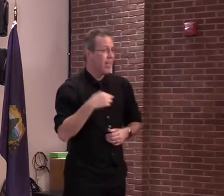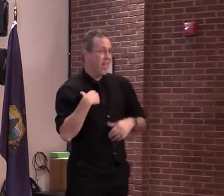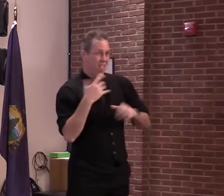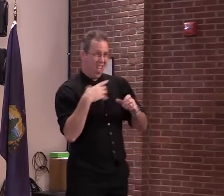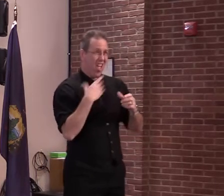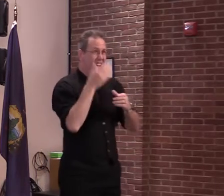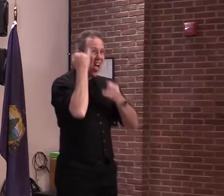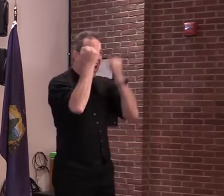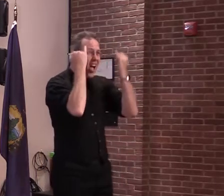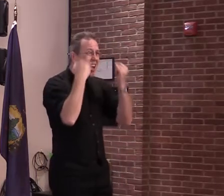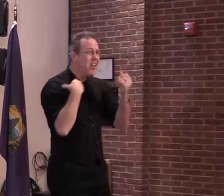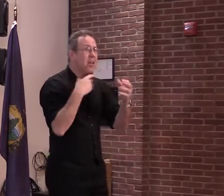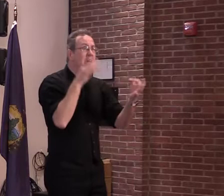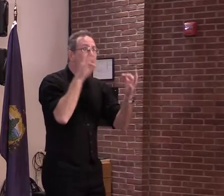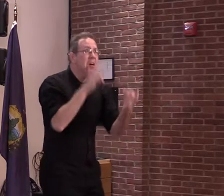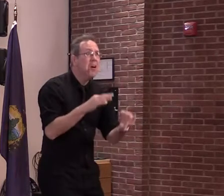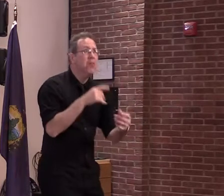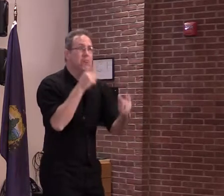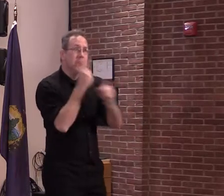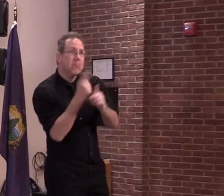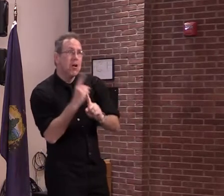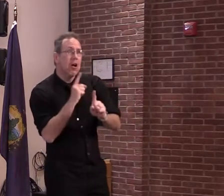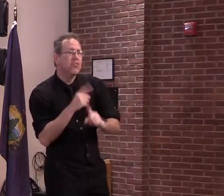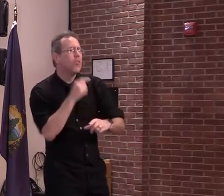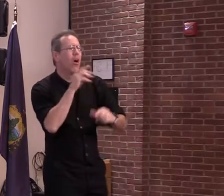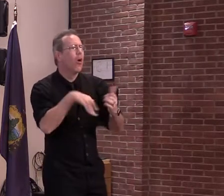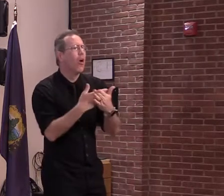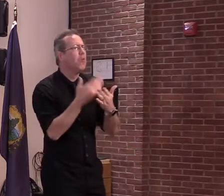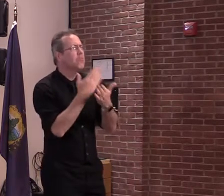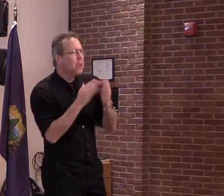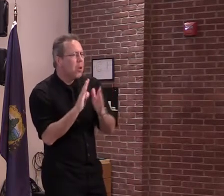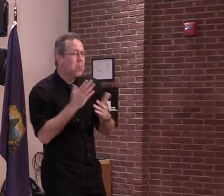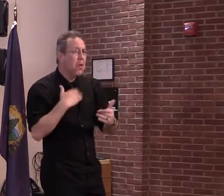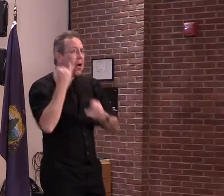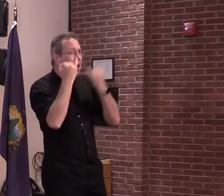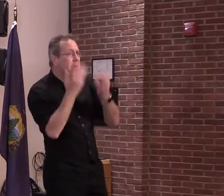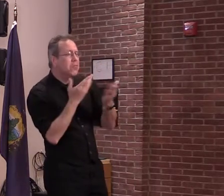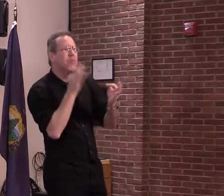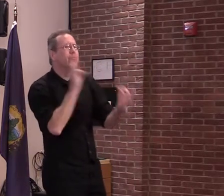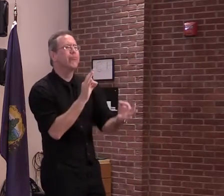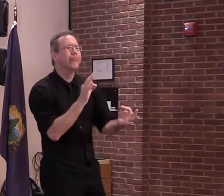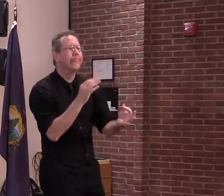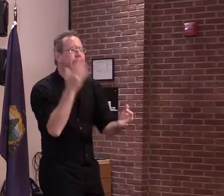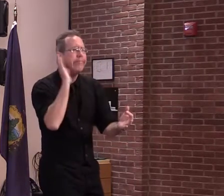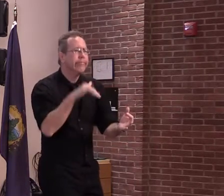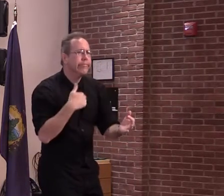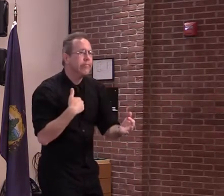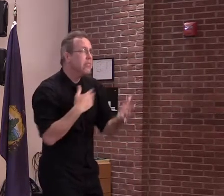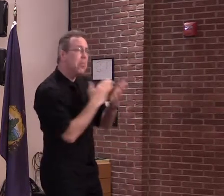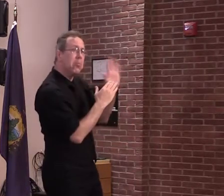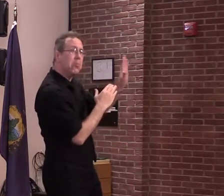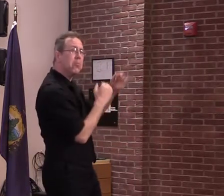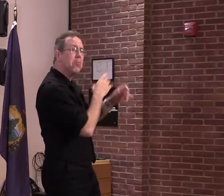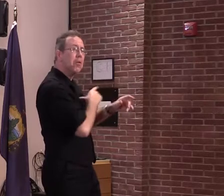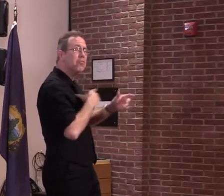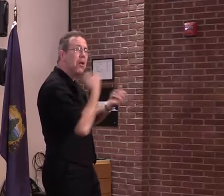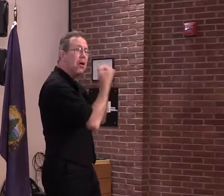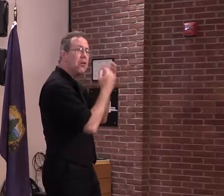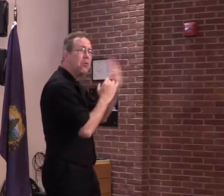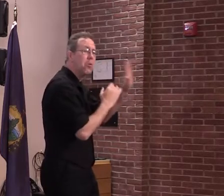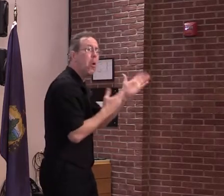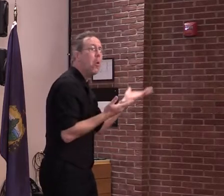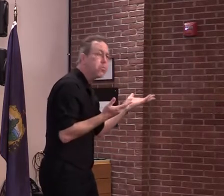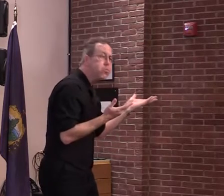or every good idea. No one does. I've also said the legislature will have some